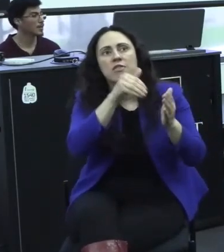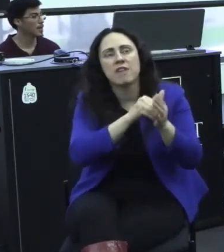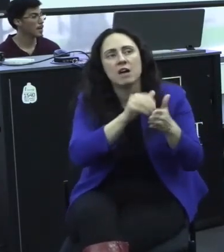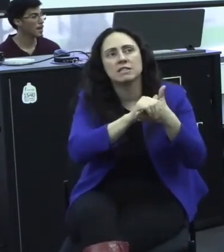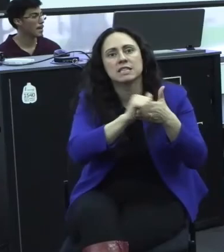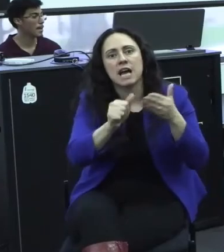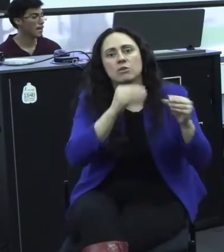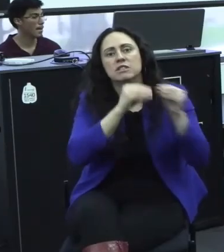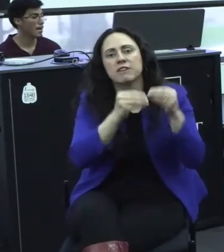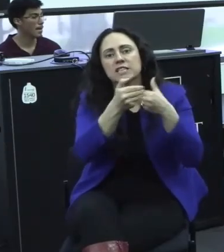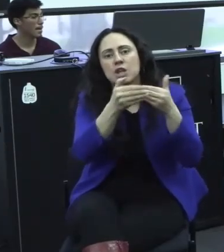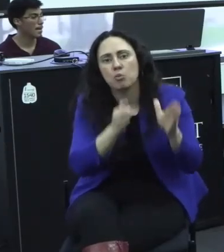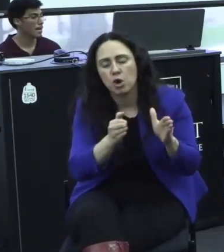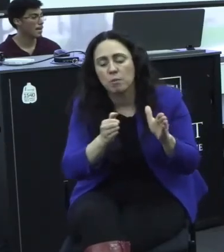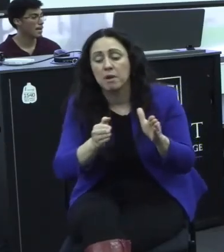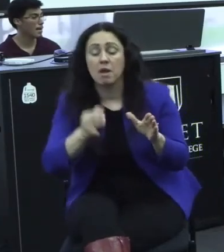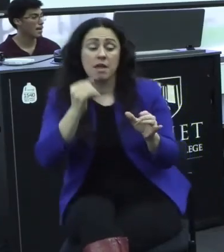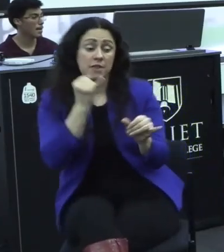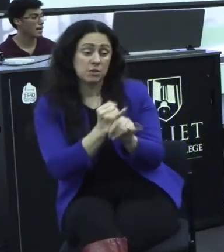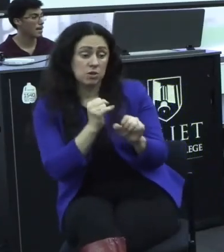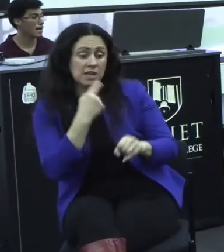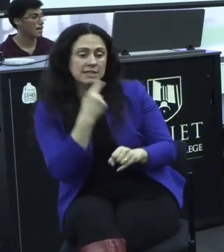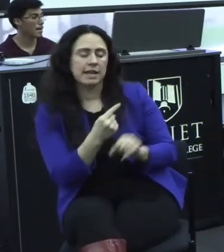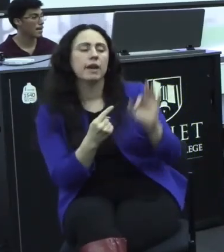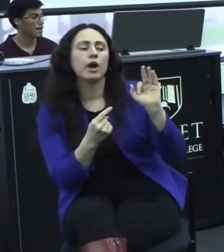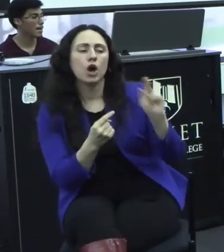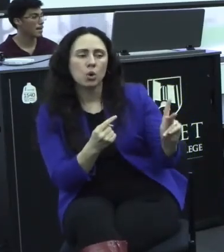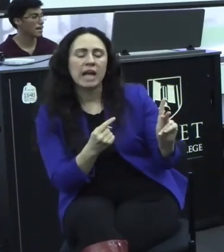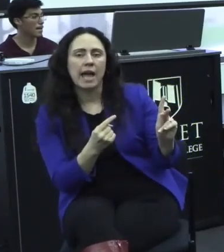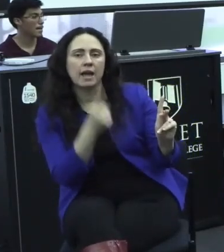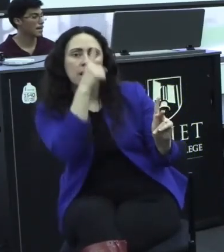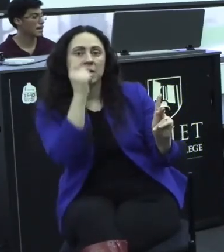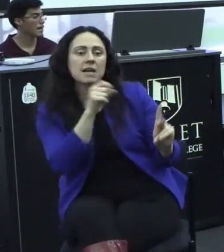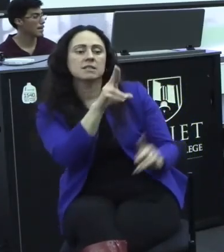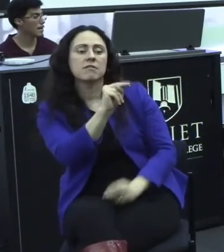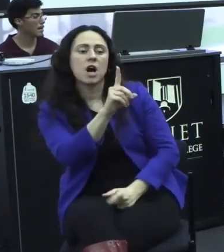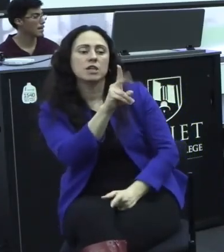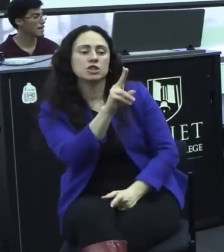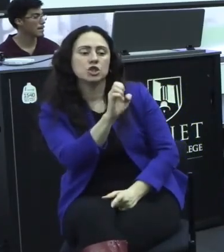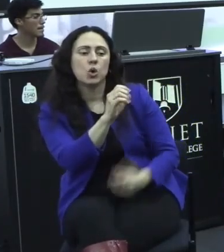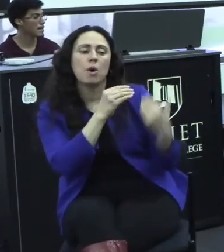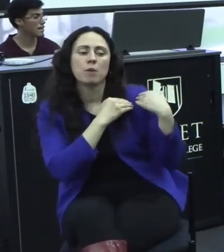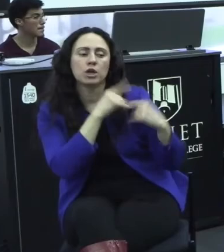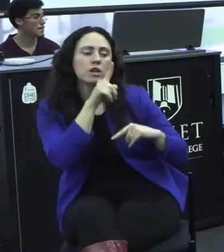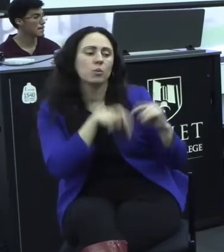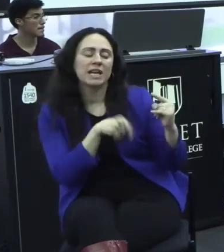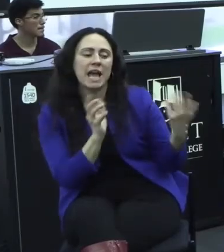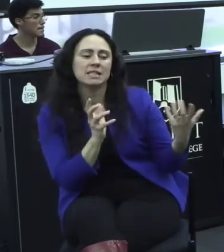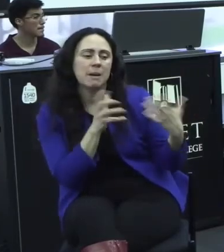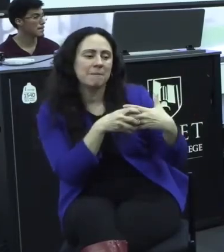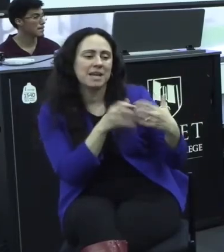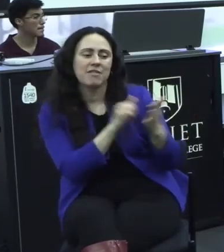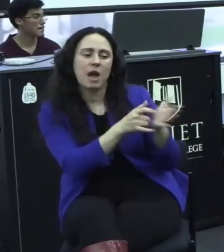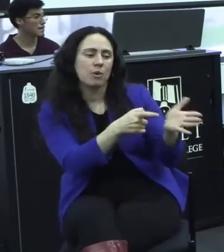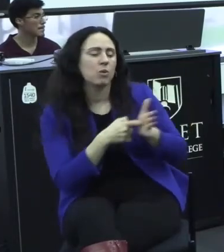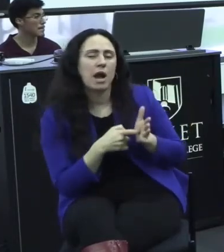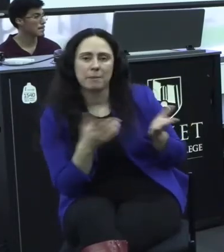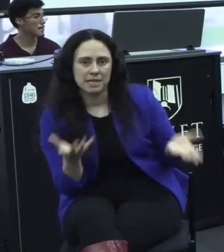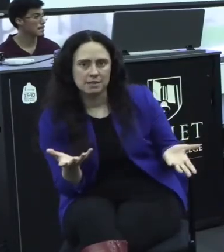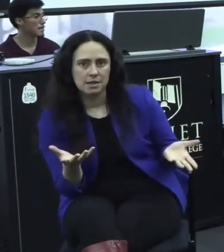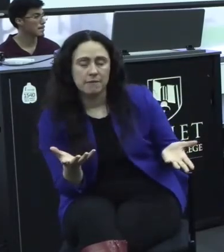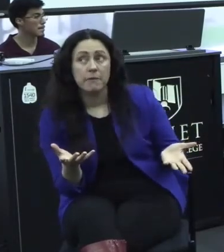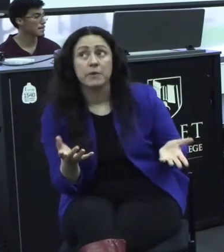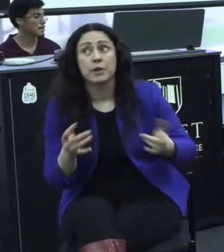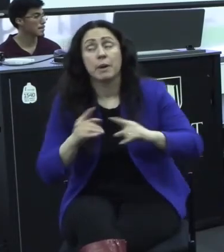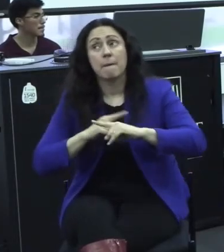The institution can say, all right, we're due to undue burden, like we cannot meet this requirement.